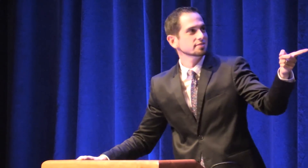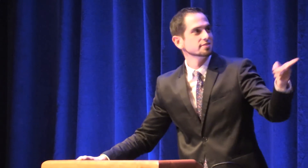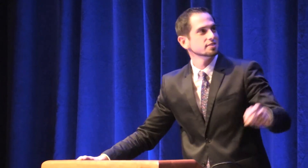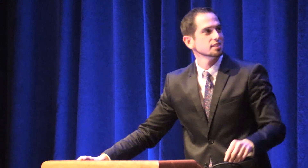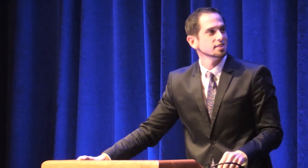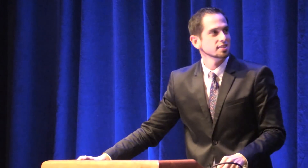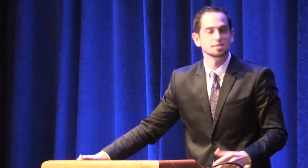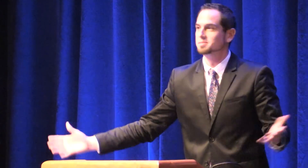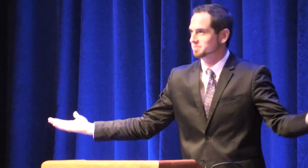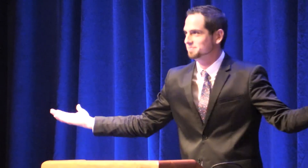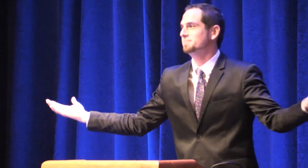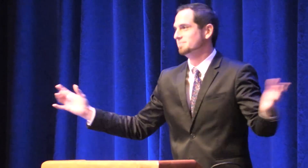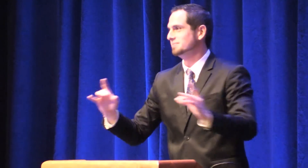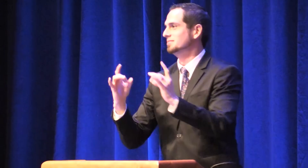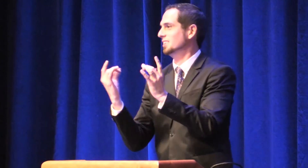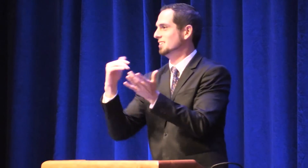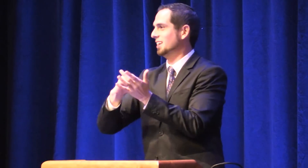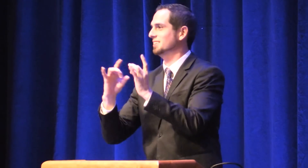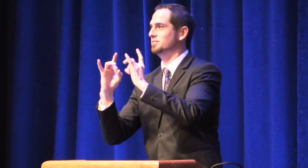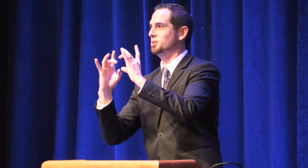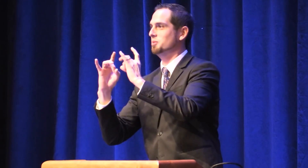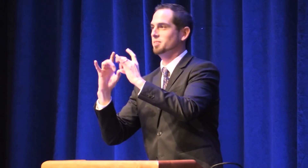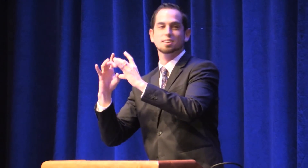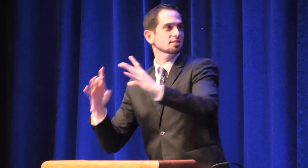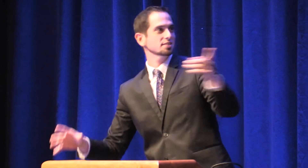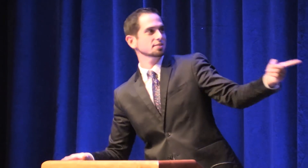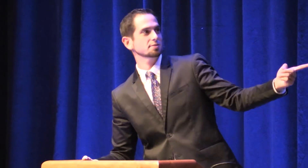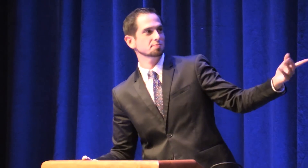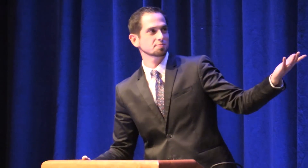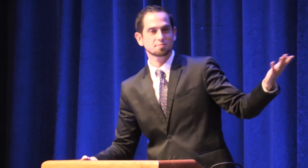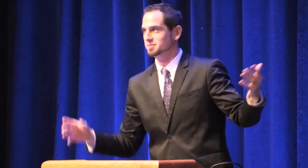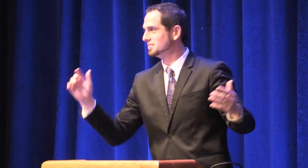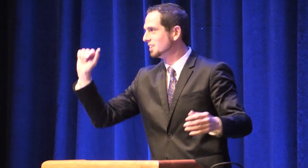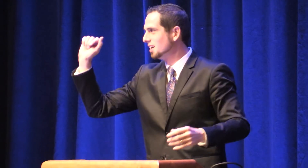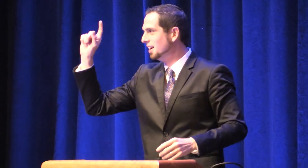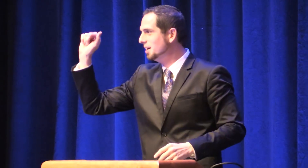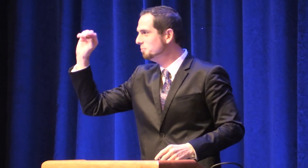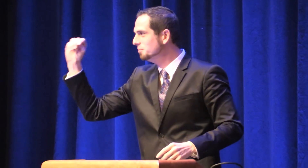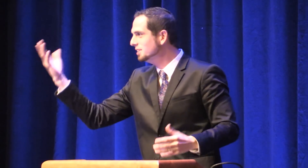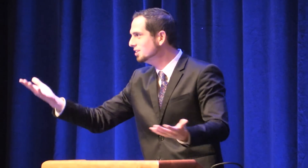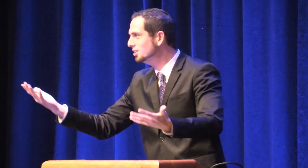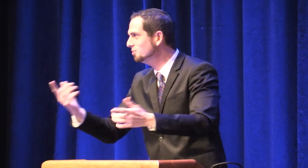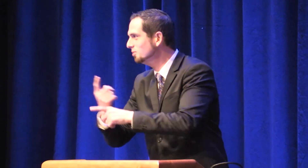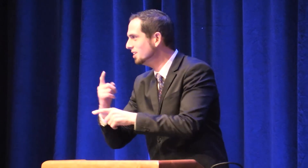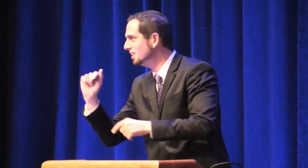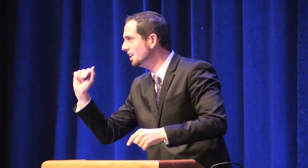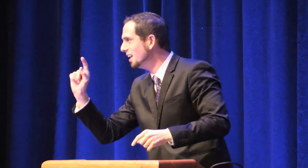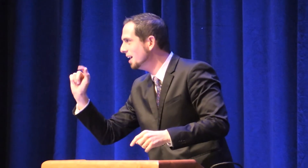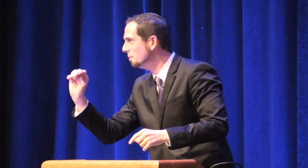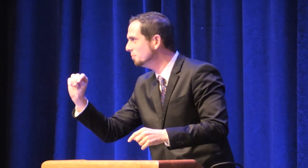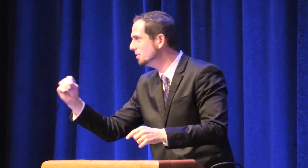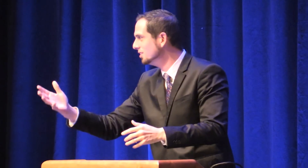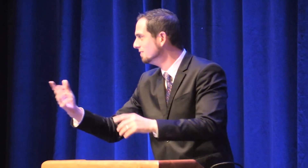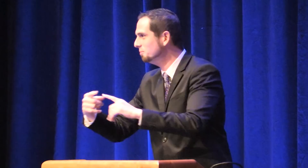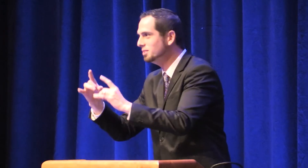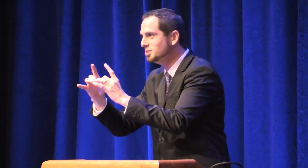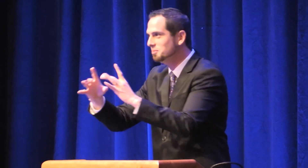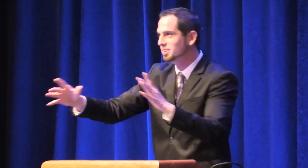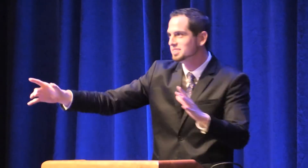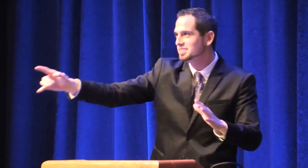And our next big intersection, of course, is the signing Starbucks. Is Adam's here with us, right?